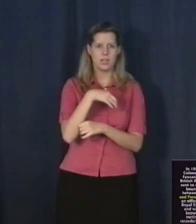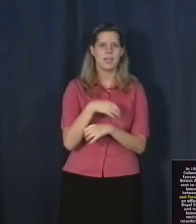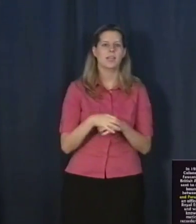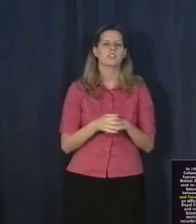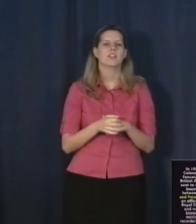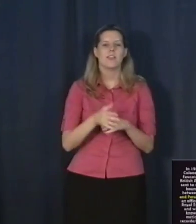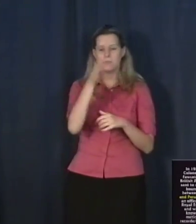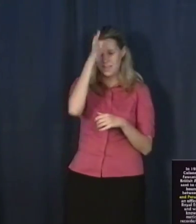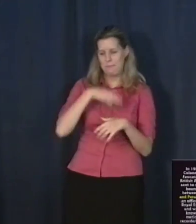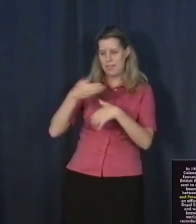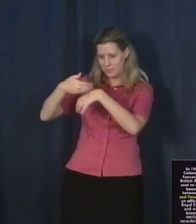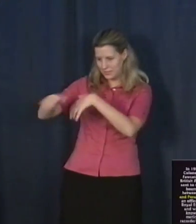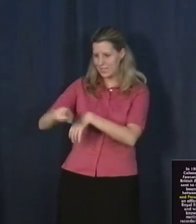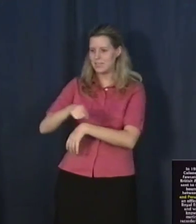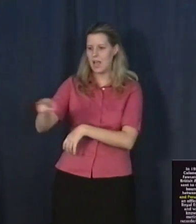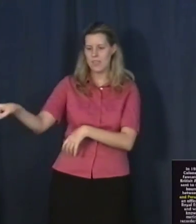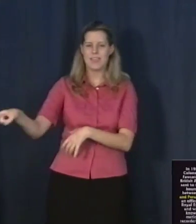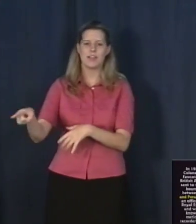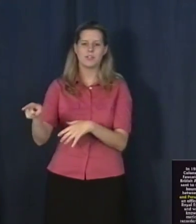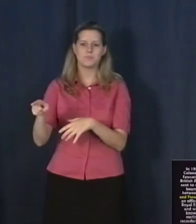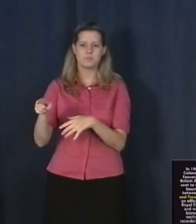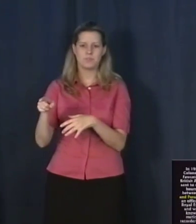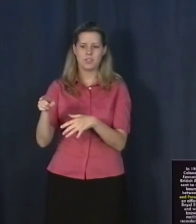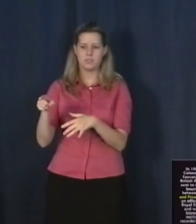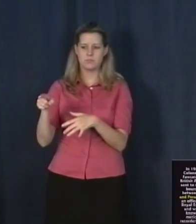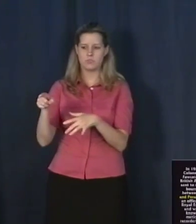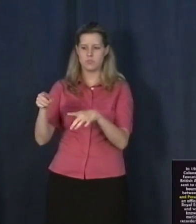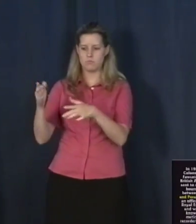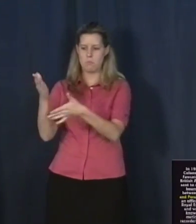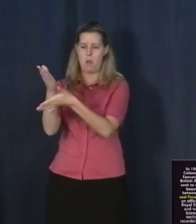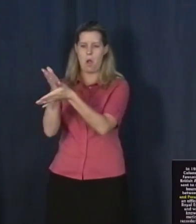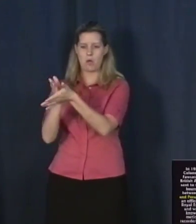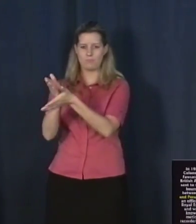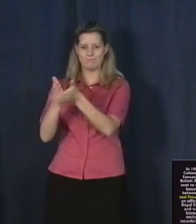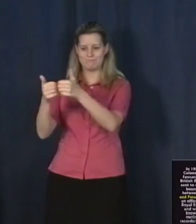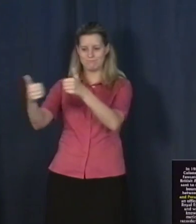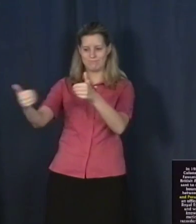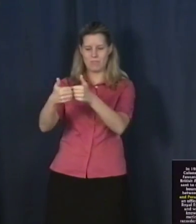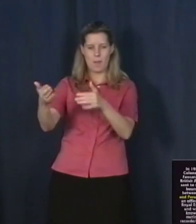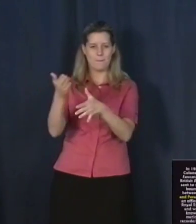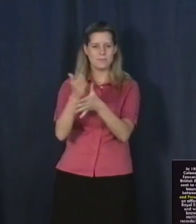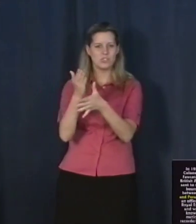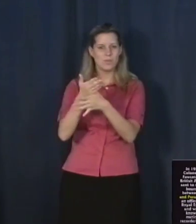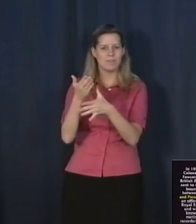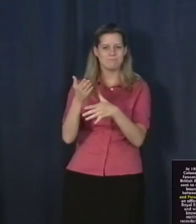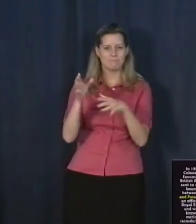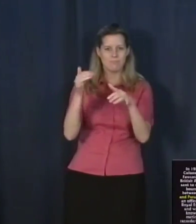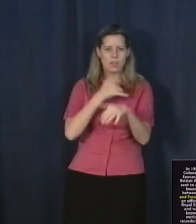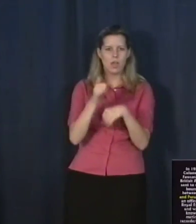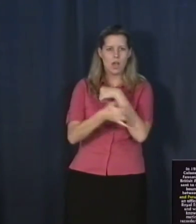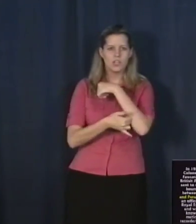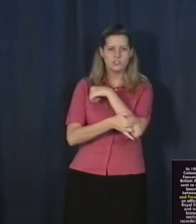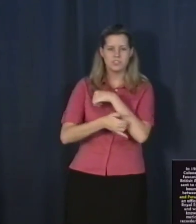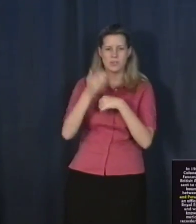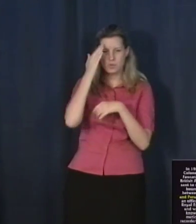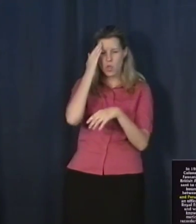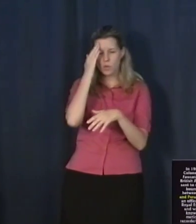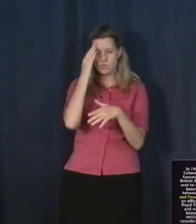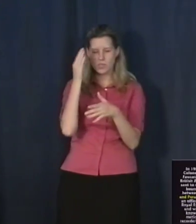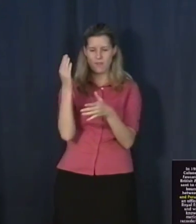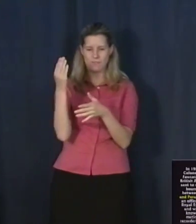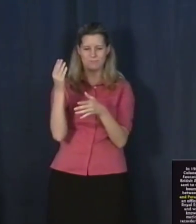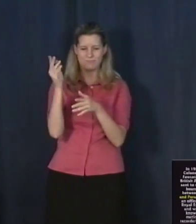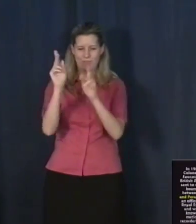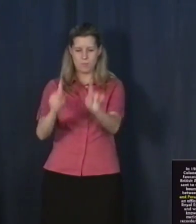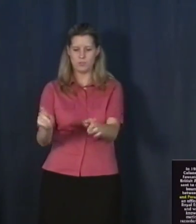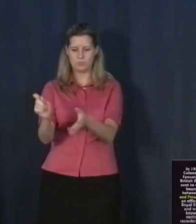from the British Army was sent down there to mark the border between a couple of countries. He was known as a meticulous recorder of